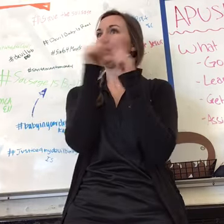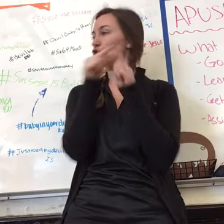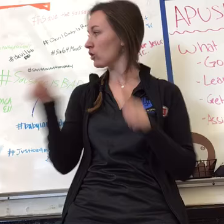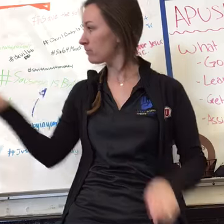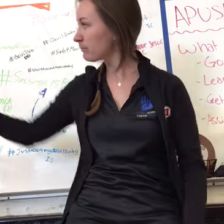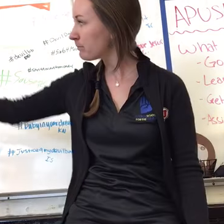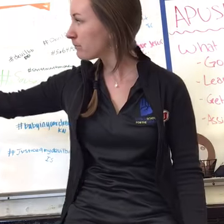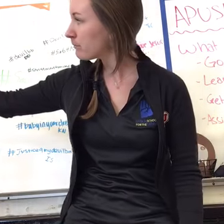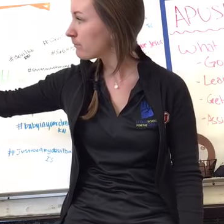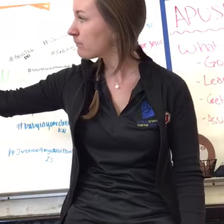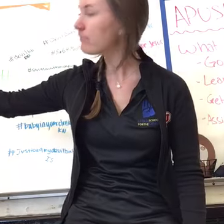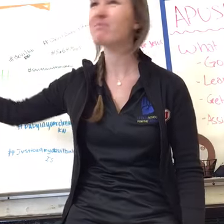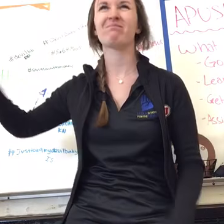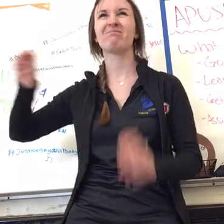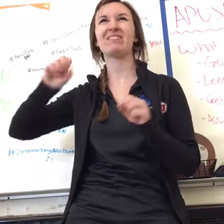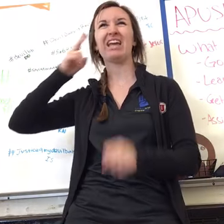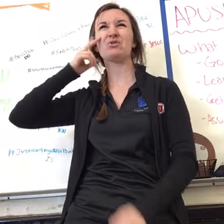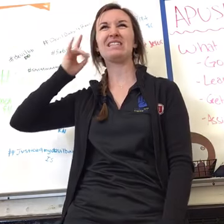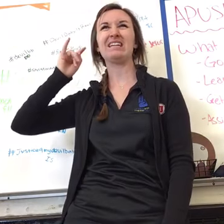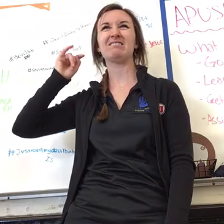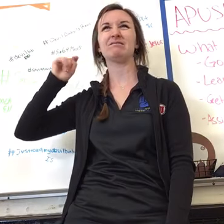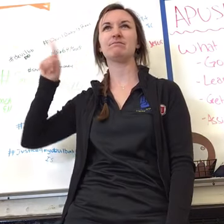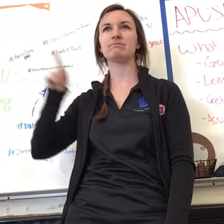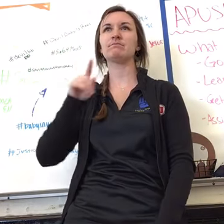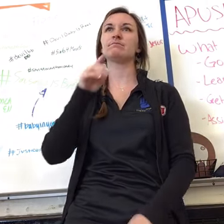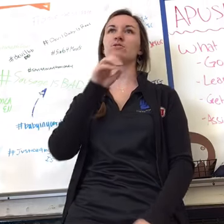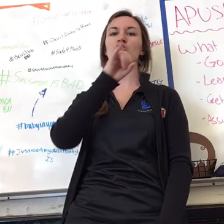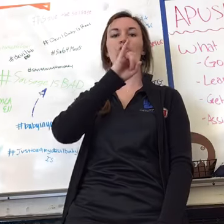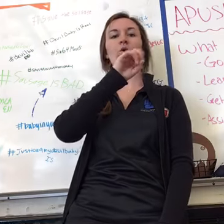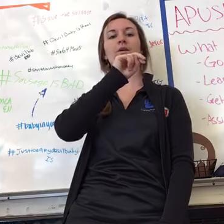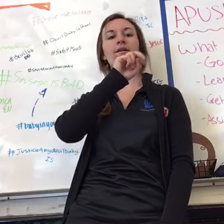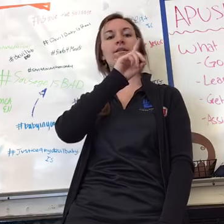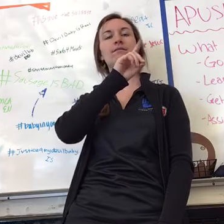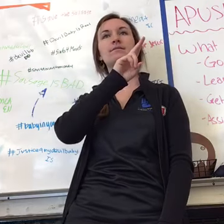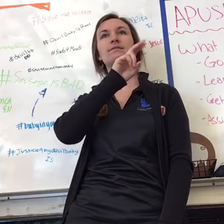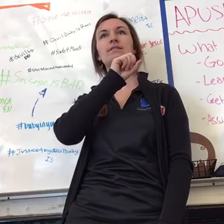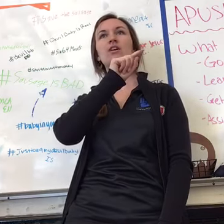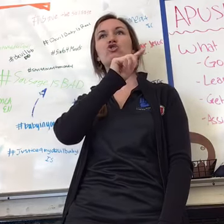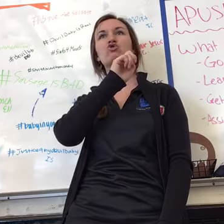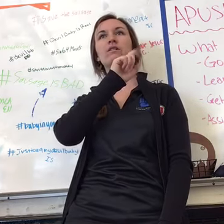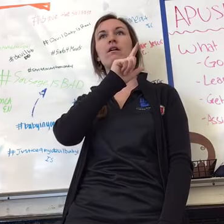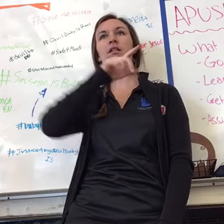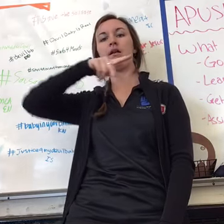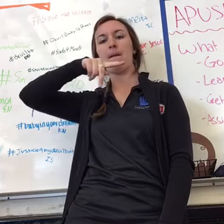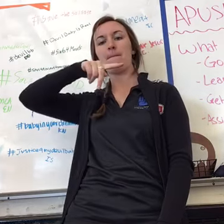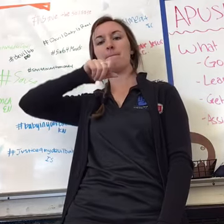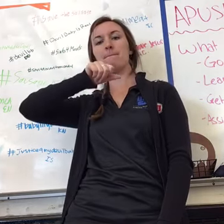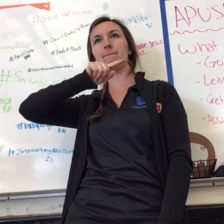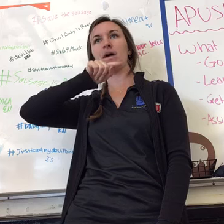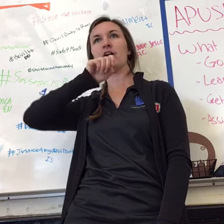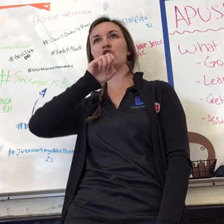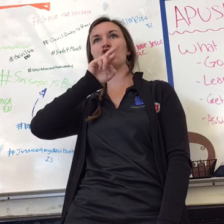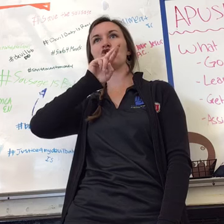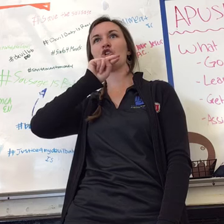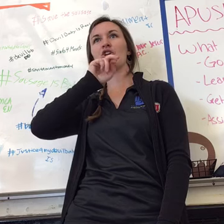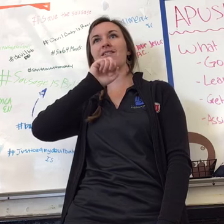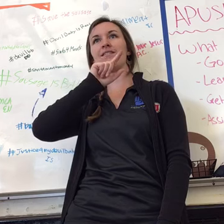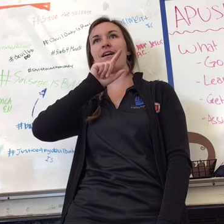is the idea that business owners should treat their employees like family. They should be kind, they should help people, they